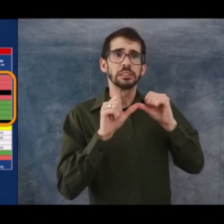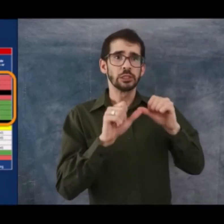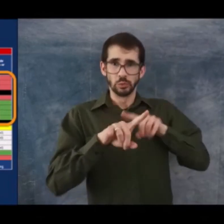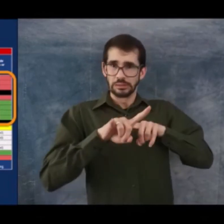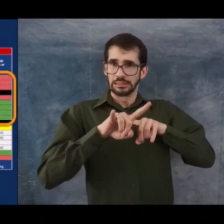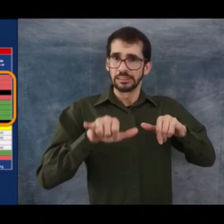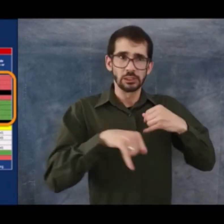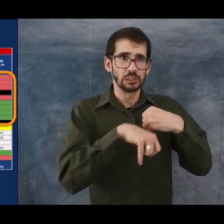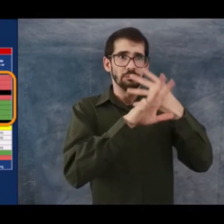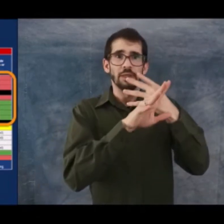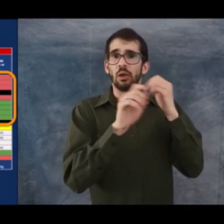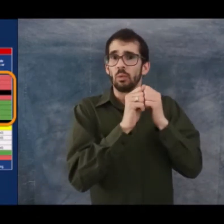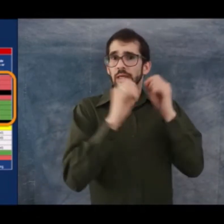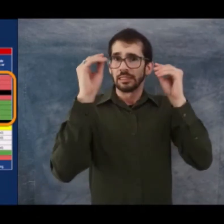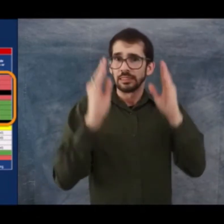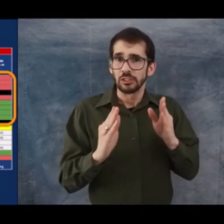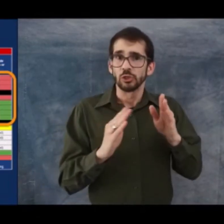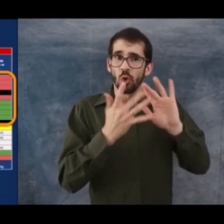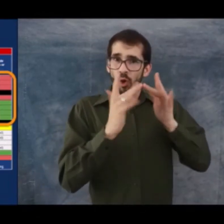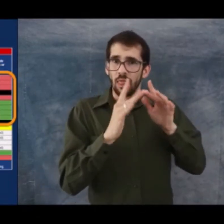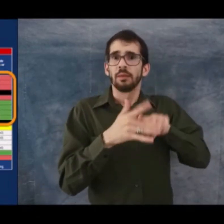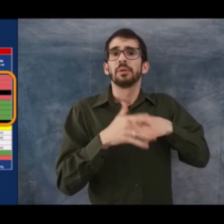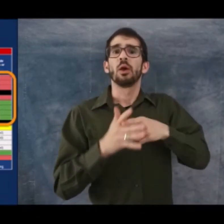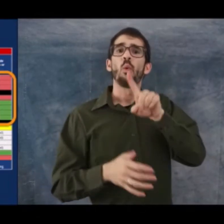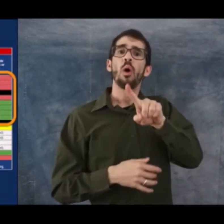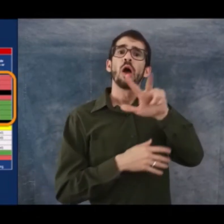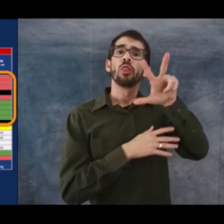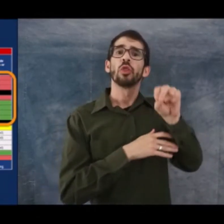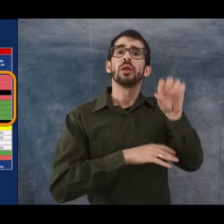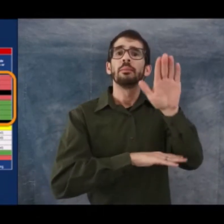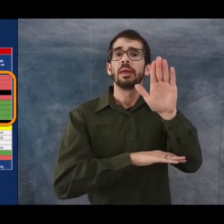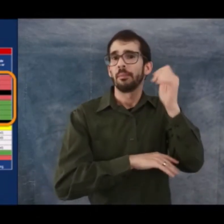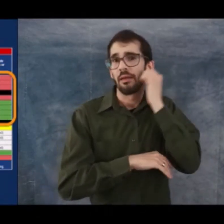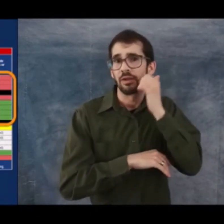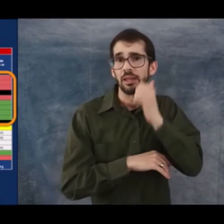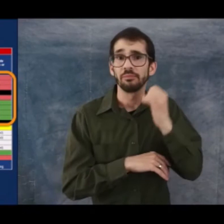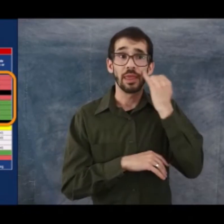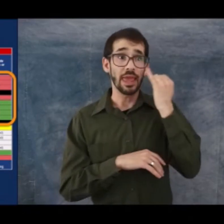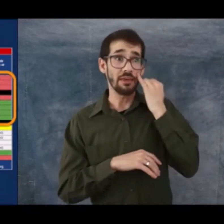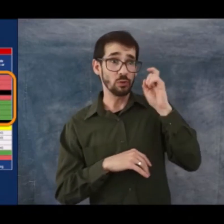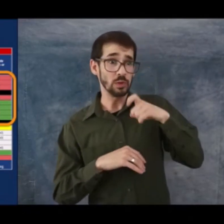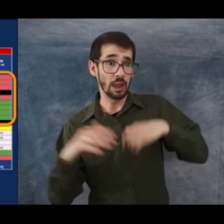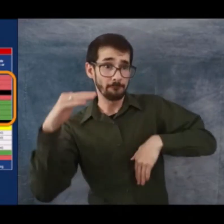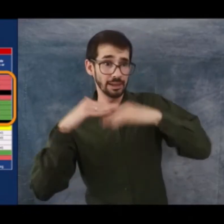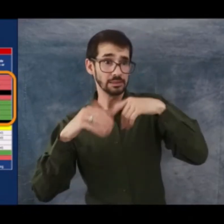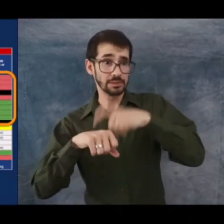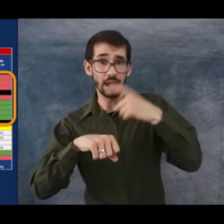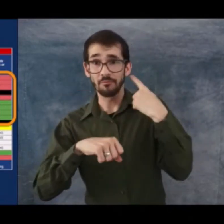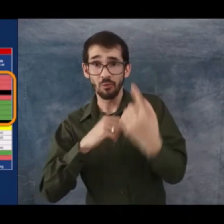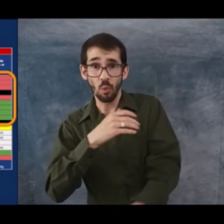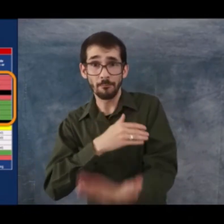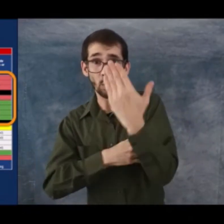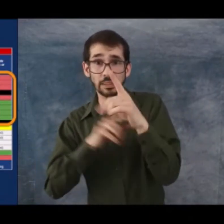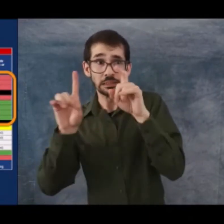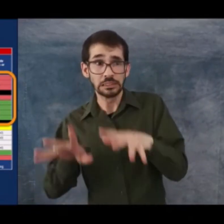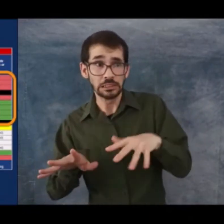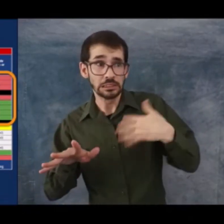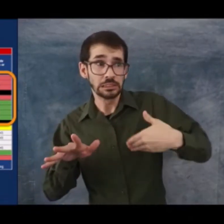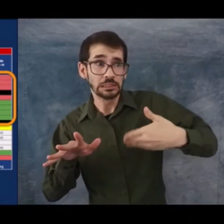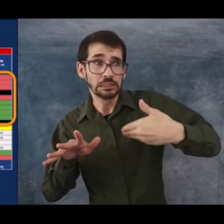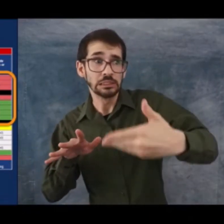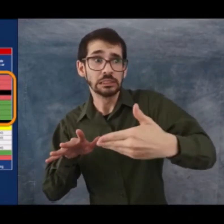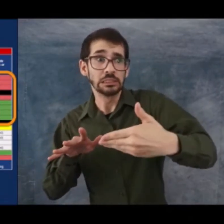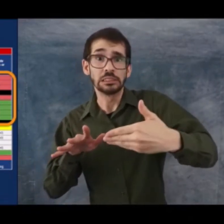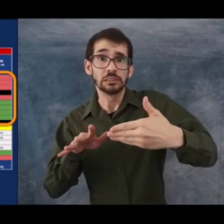at 1:30 p.m. each day. Students who may need maximum time for their morning assessment will not be penalized if they cannot make one of their